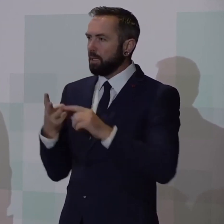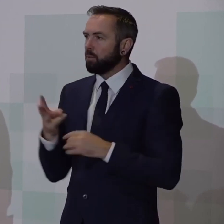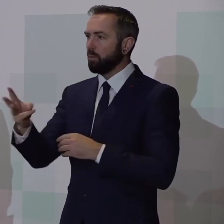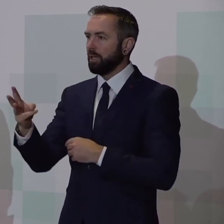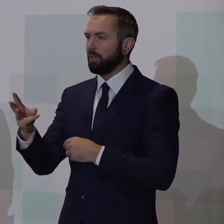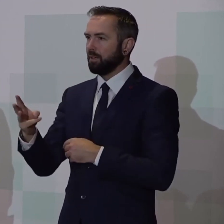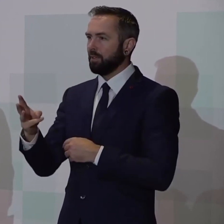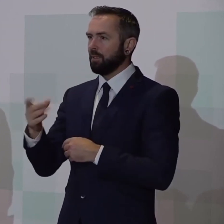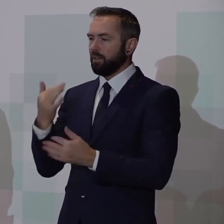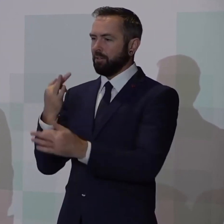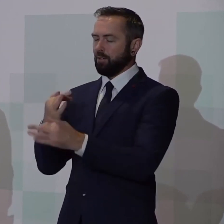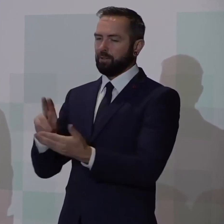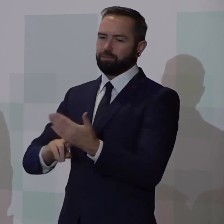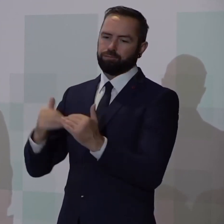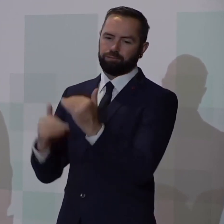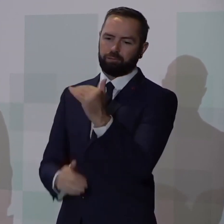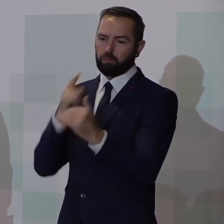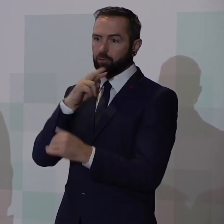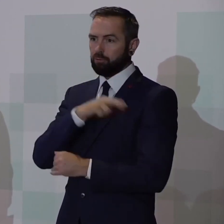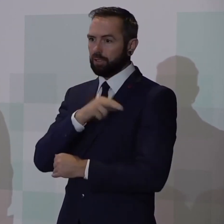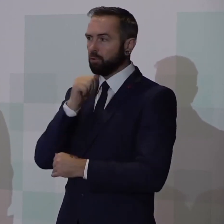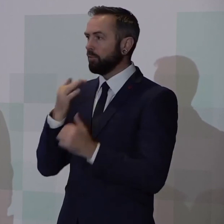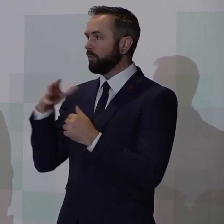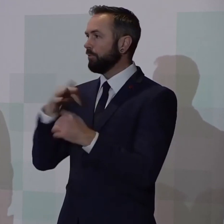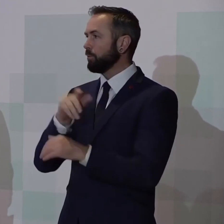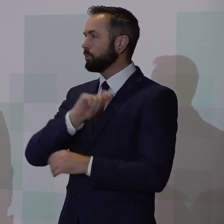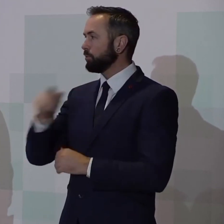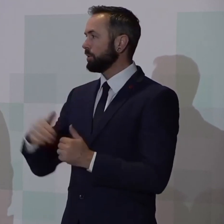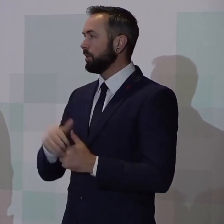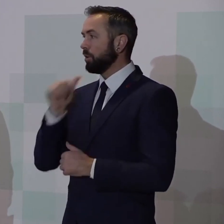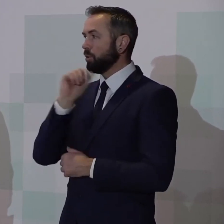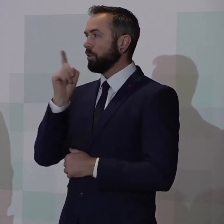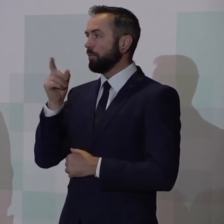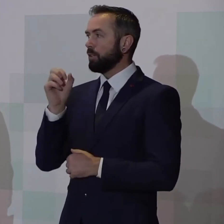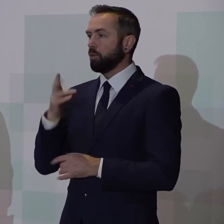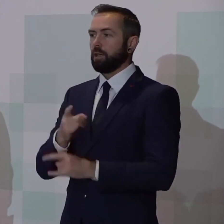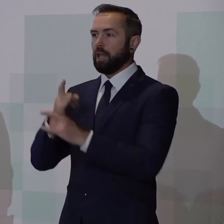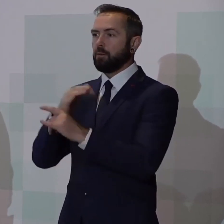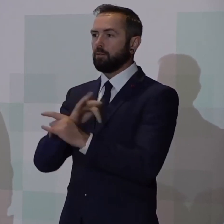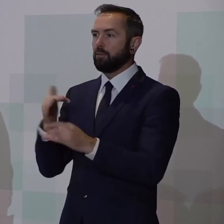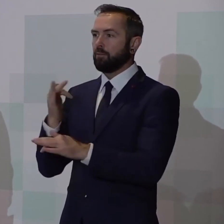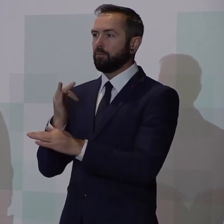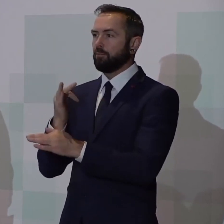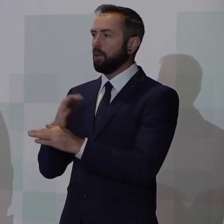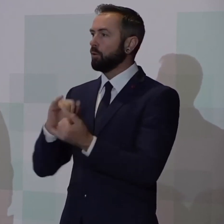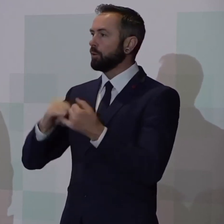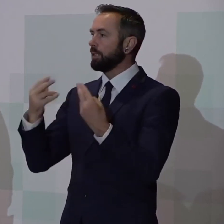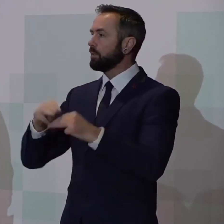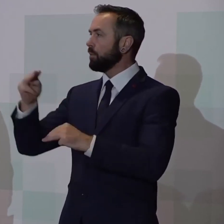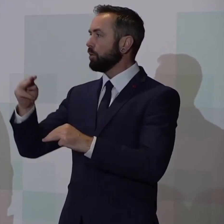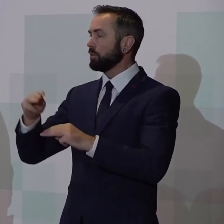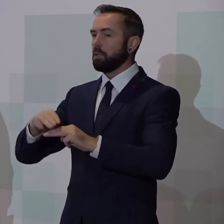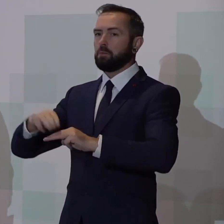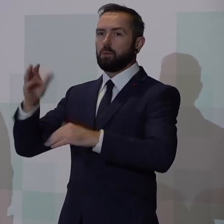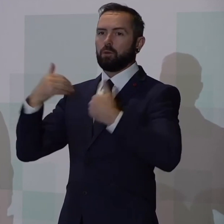deadbeat dads is thrown around when nothing could be further from the truth. No advice or help for fathers who need it the most. The majority